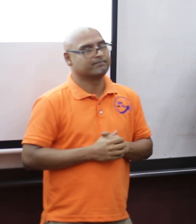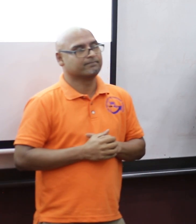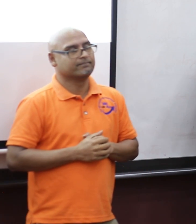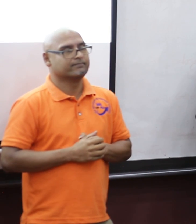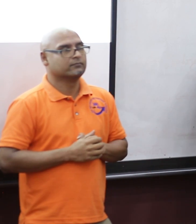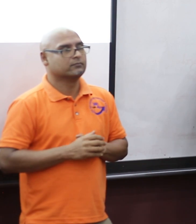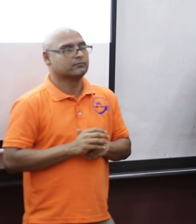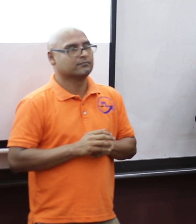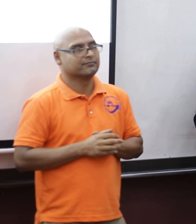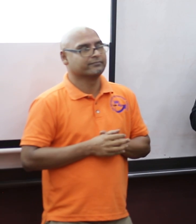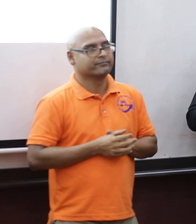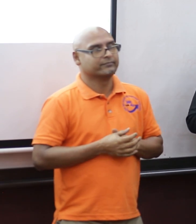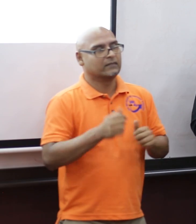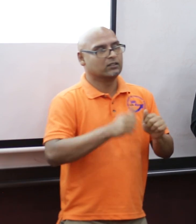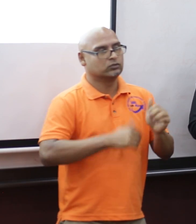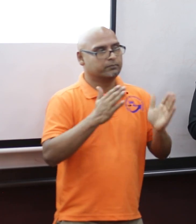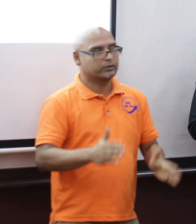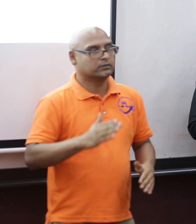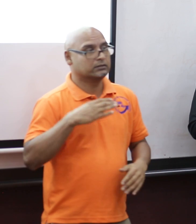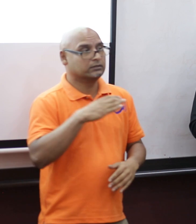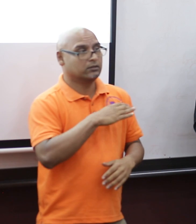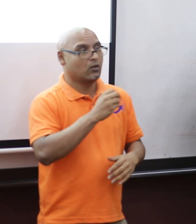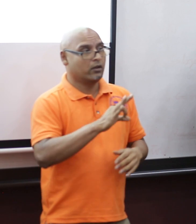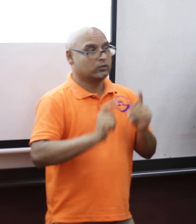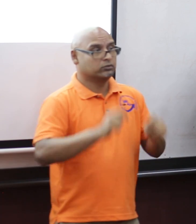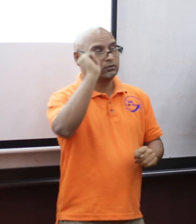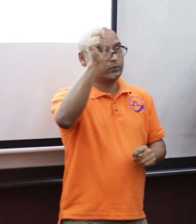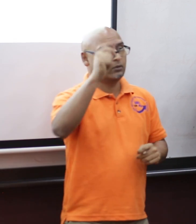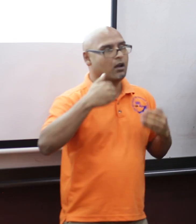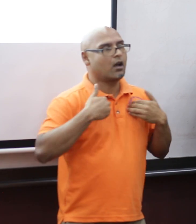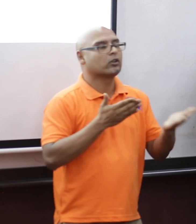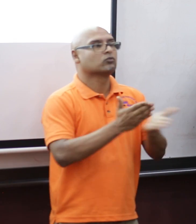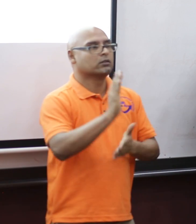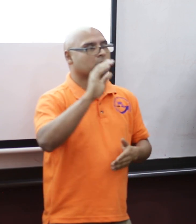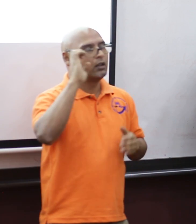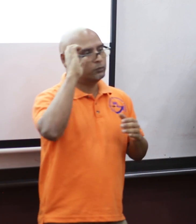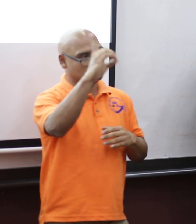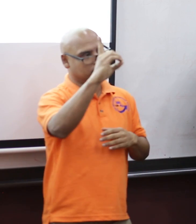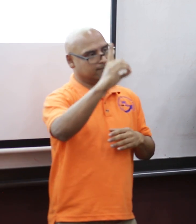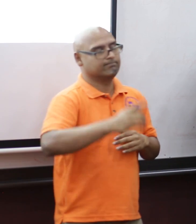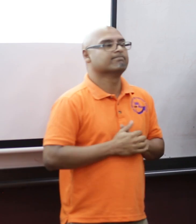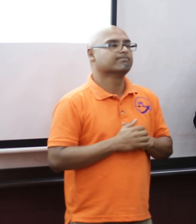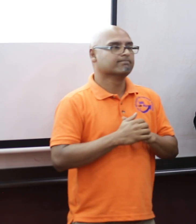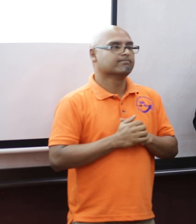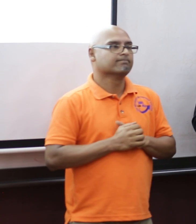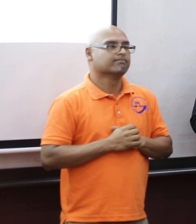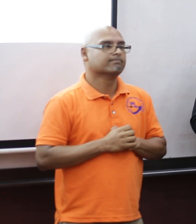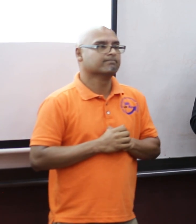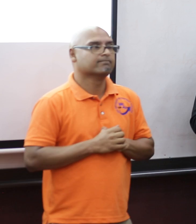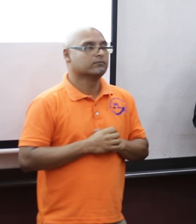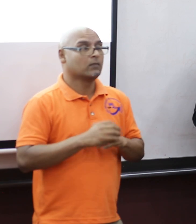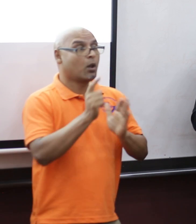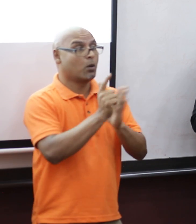every citizen of Trinidad and Tobago has the right to an education without discrimination. It's on our constitution,